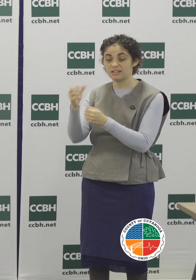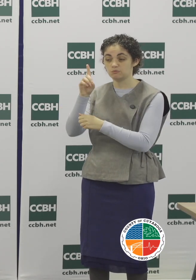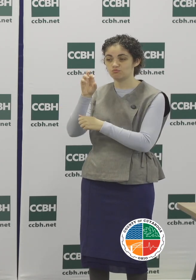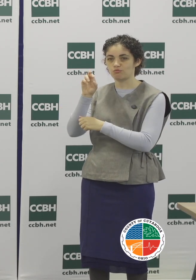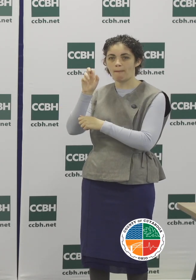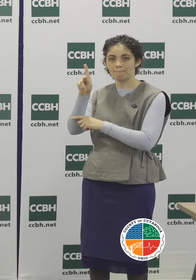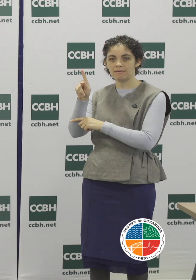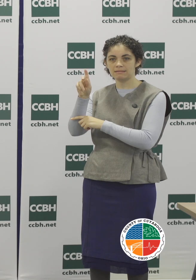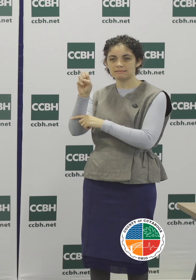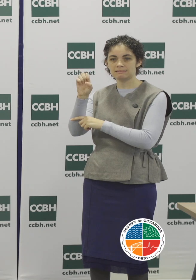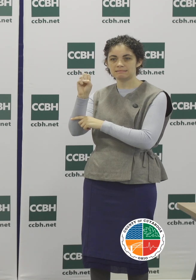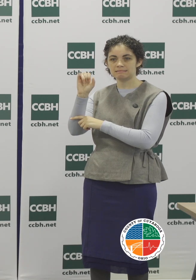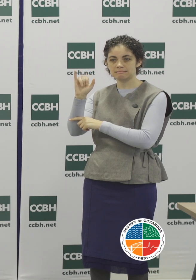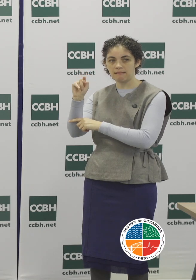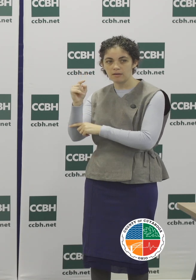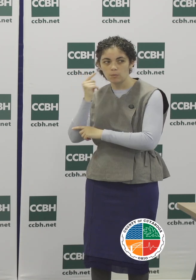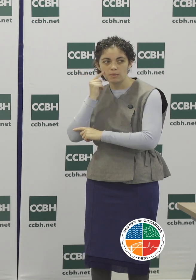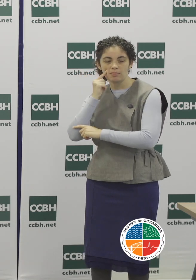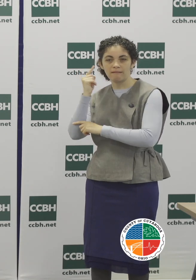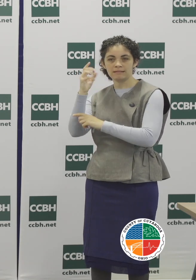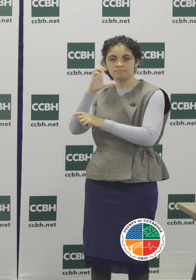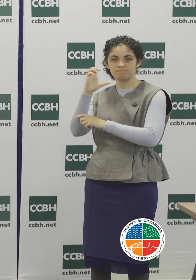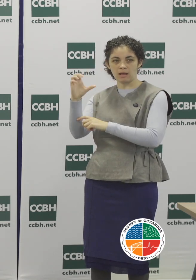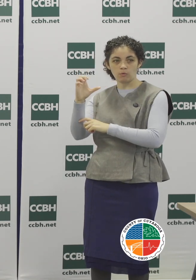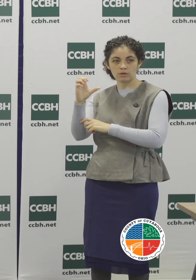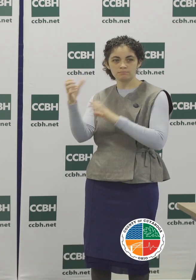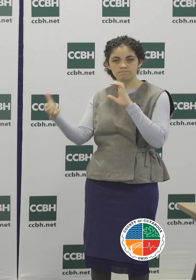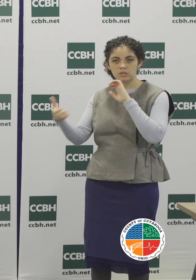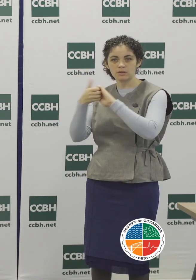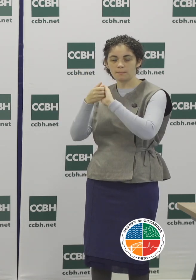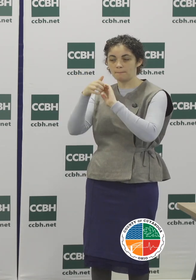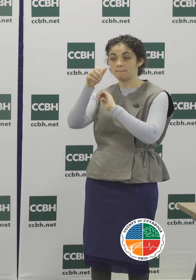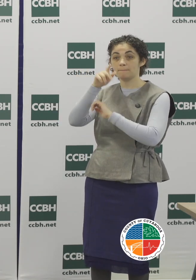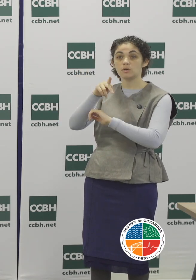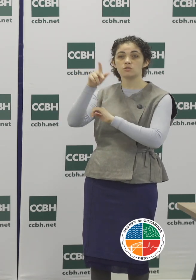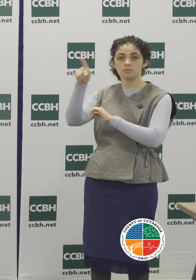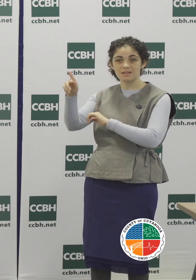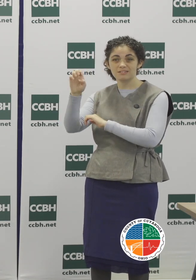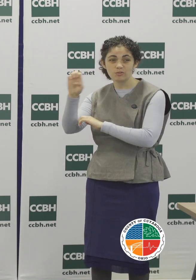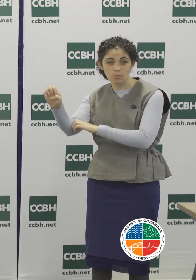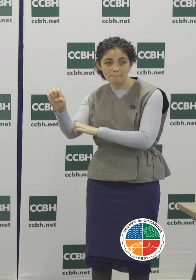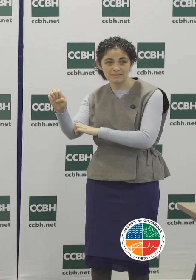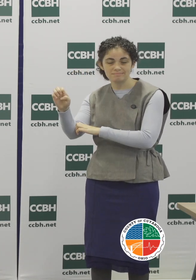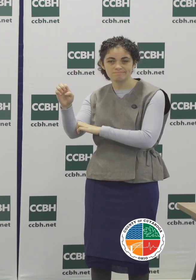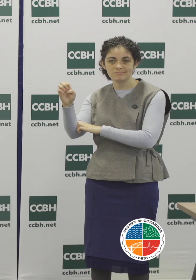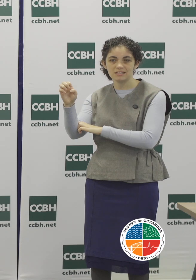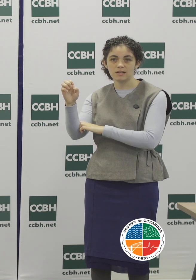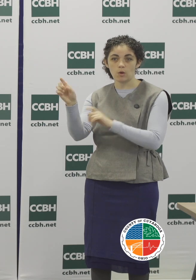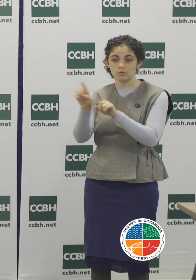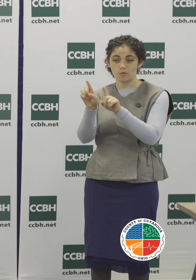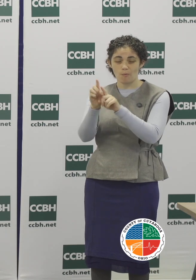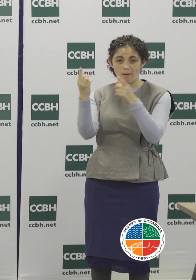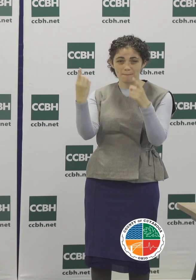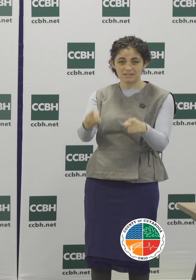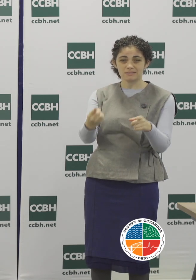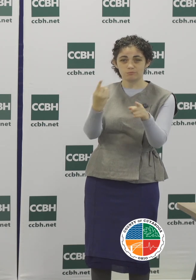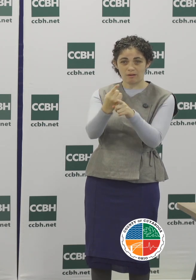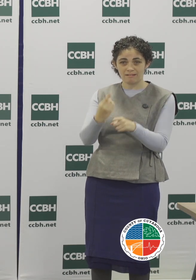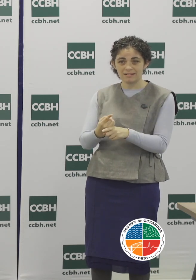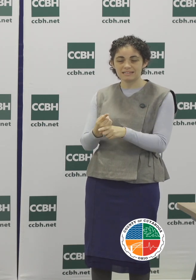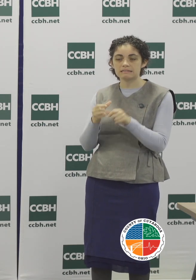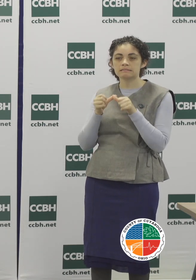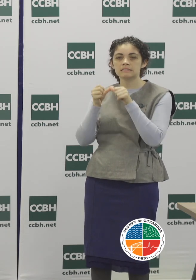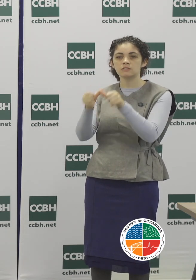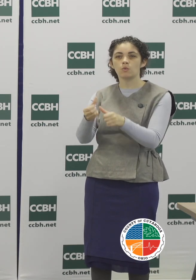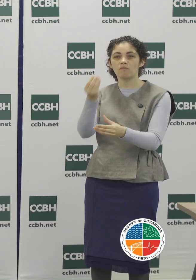with our amazing county partners, ensuring all of that PPE is distributed in an equitable way. They are